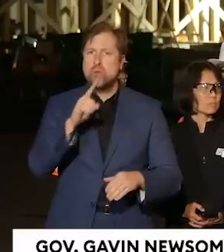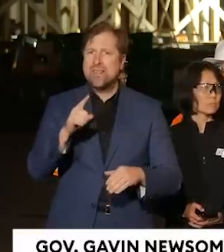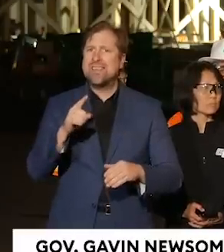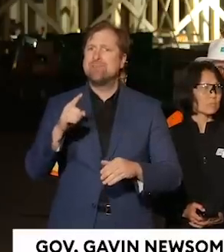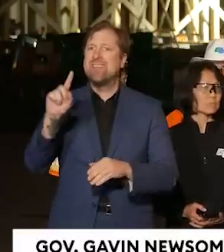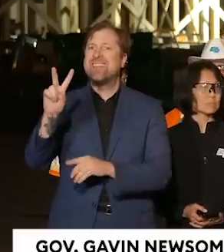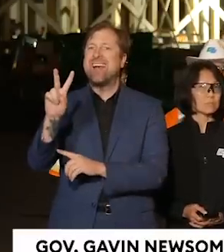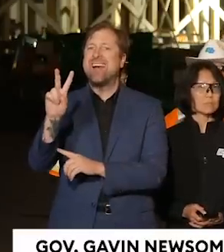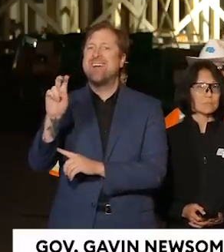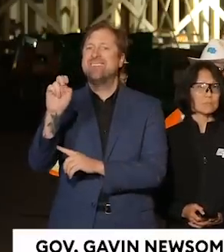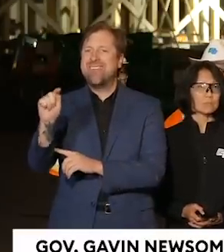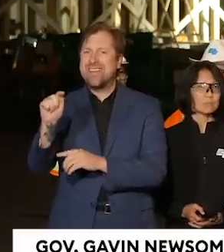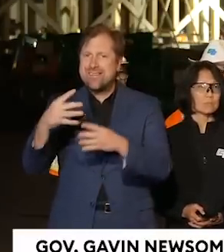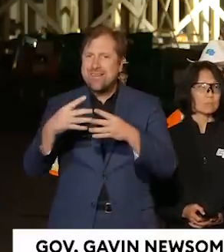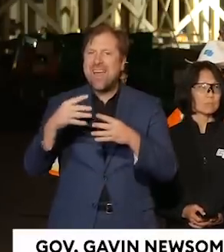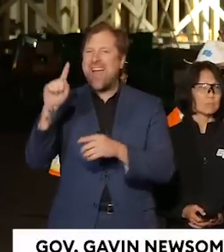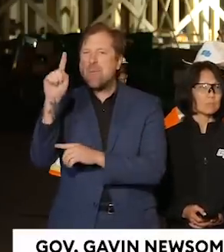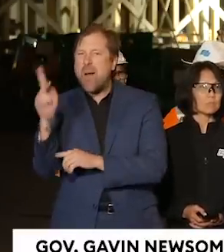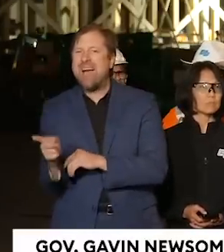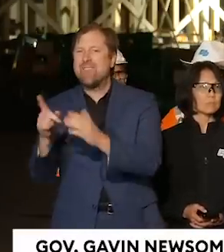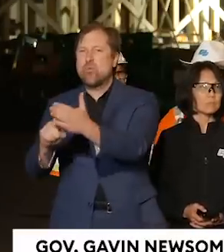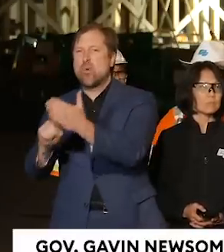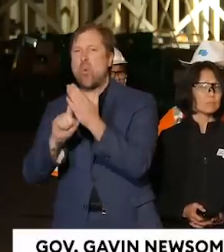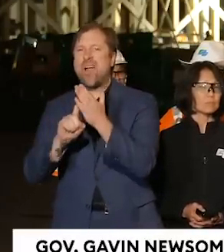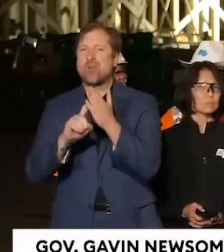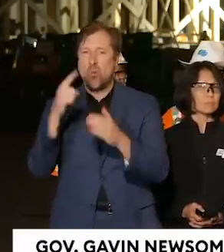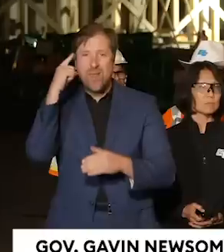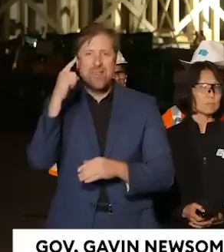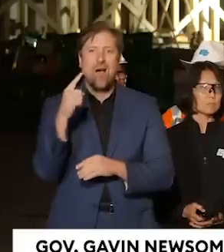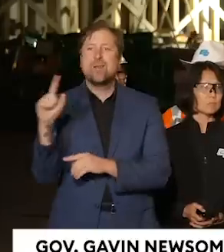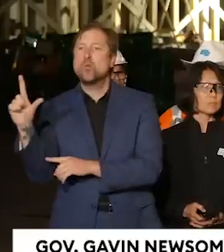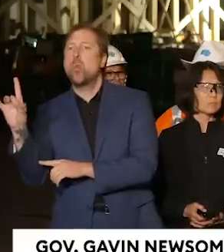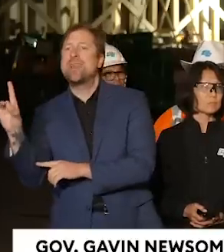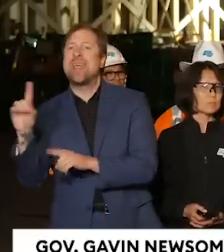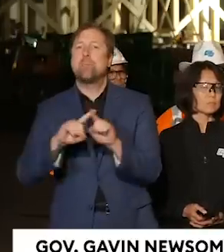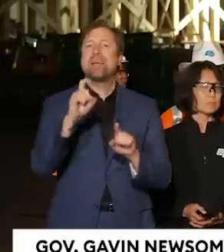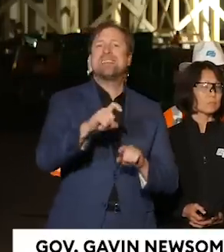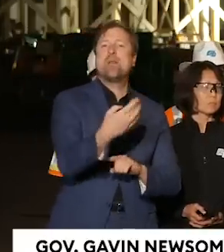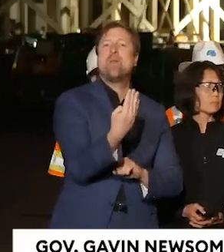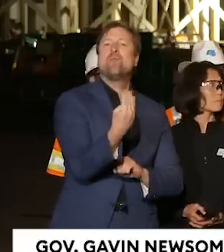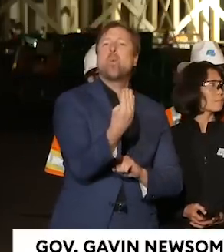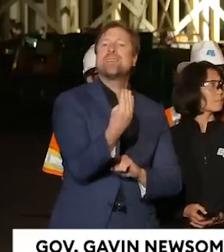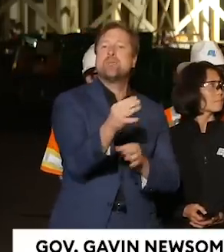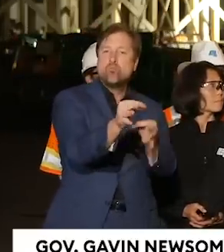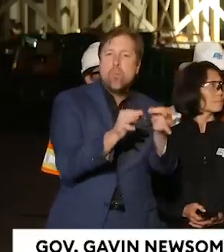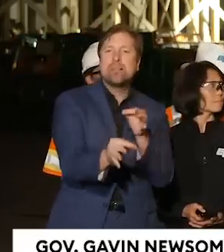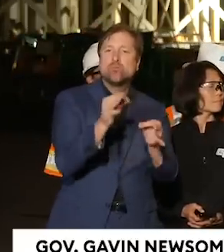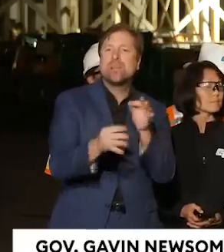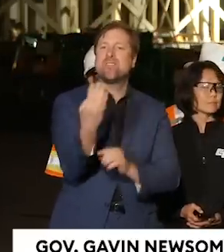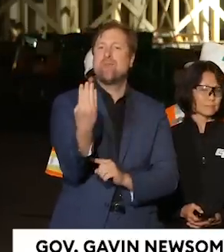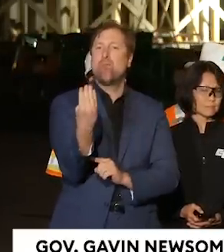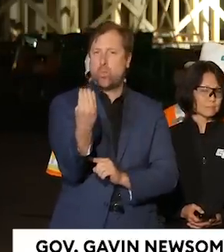vents were required, quite literally half, about 14 versus 28. And as a consequence of that, it's not just